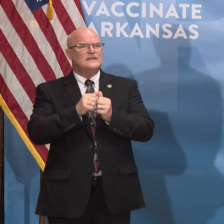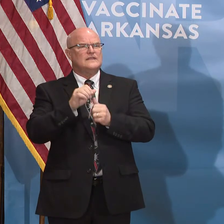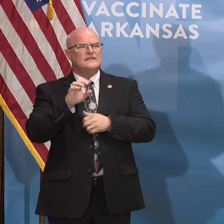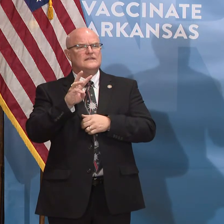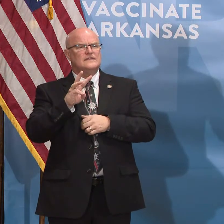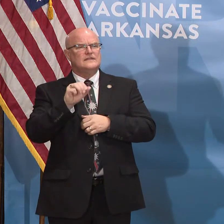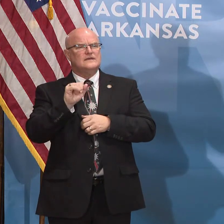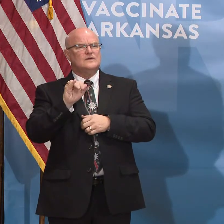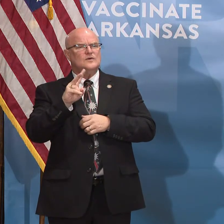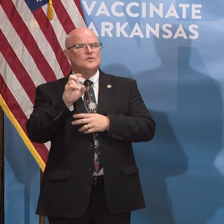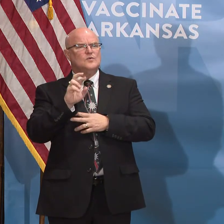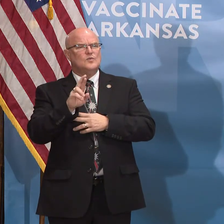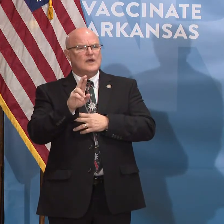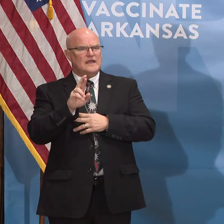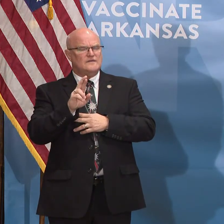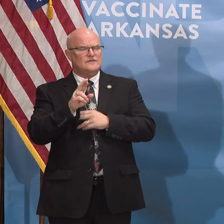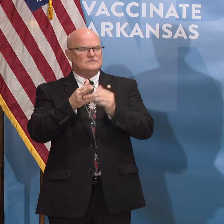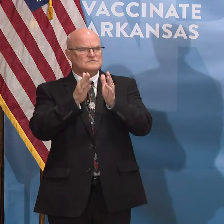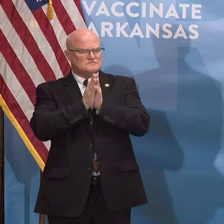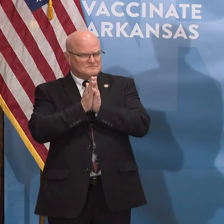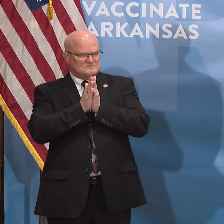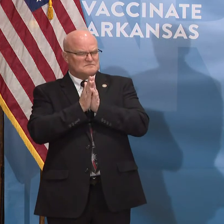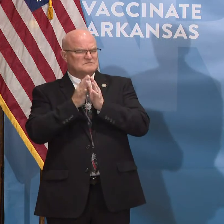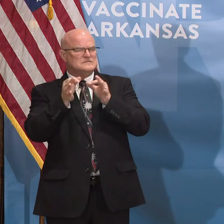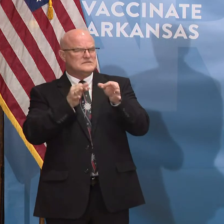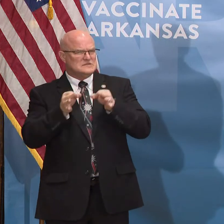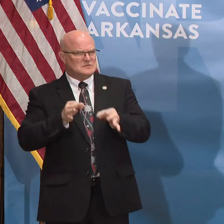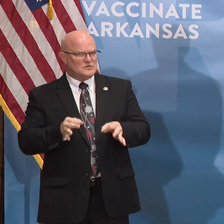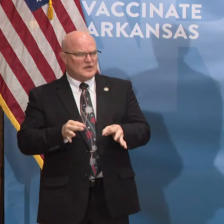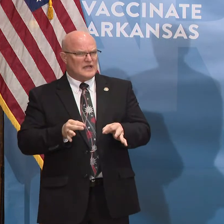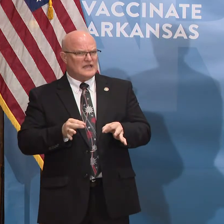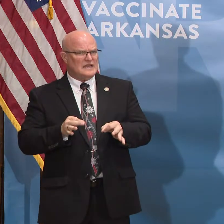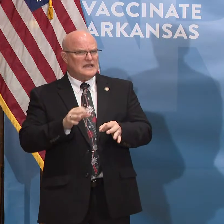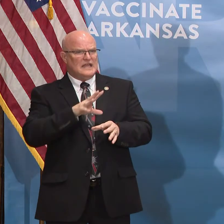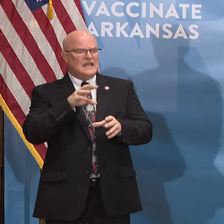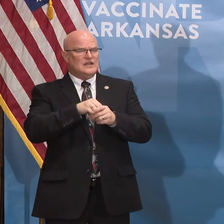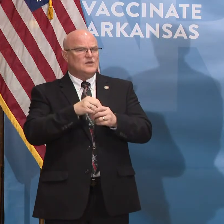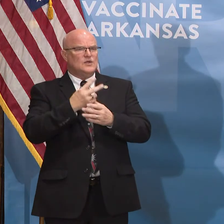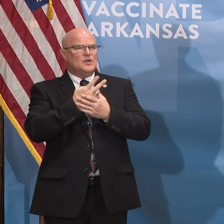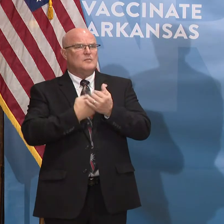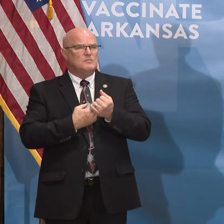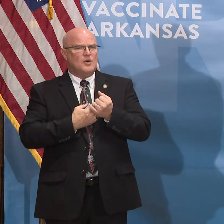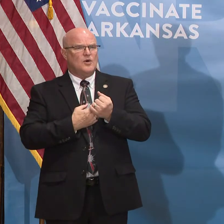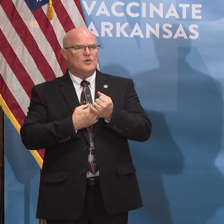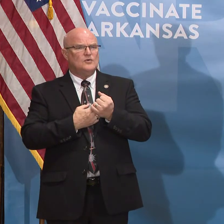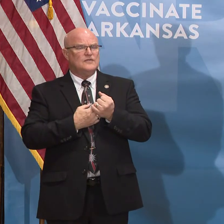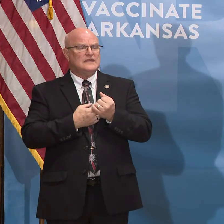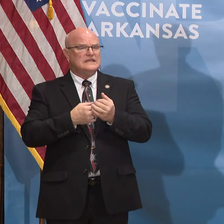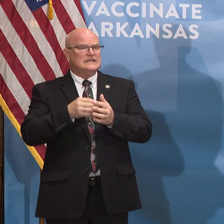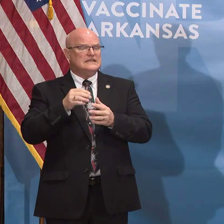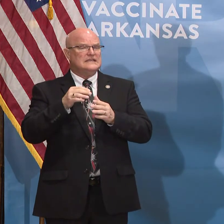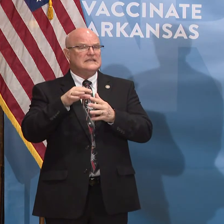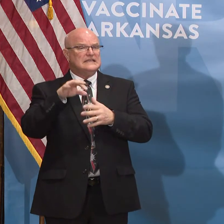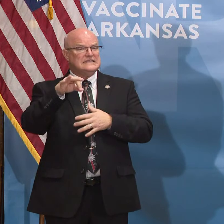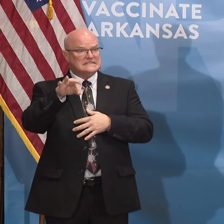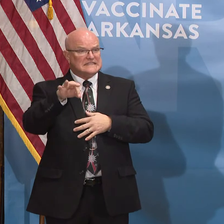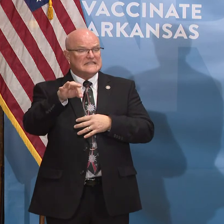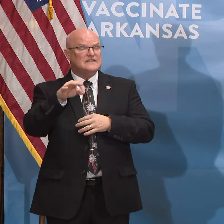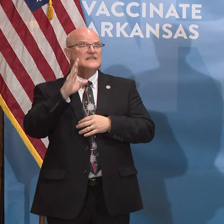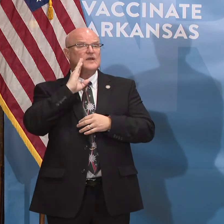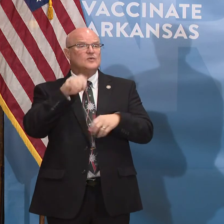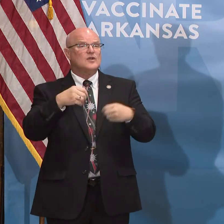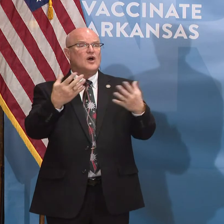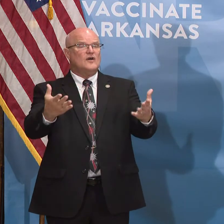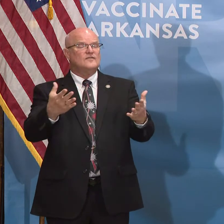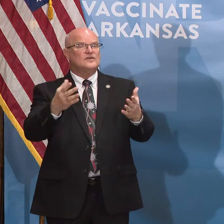waiver request that y'all made, what you described included both sort of incentives that the QHPs would